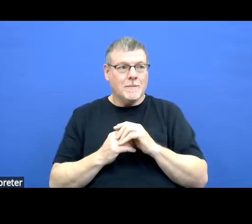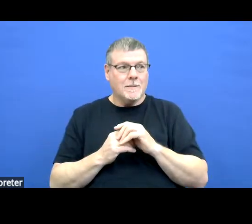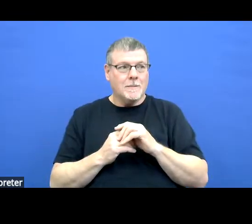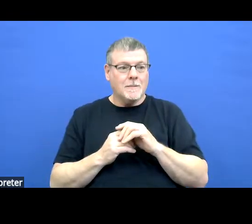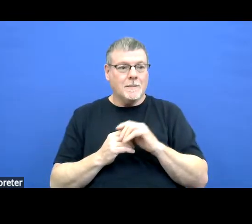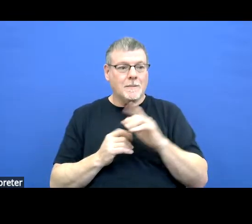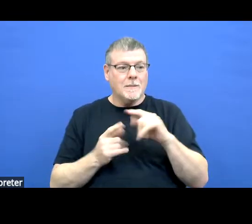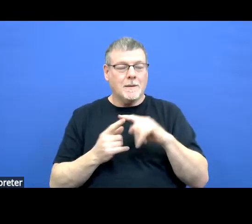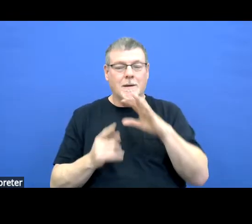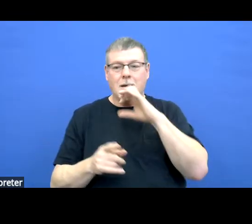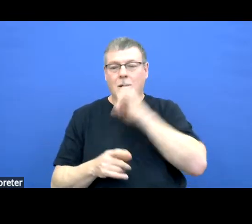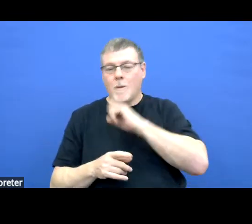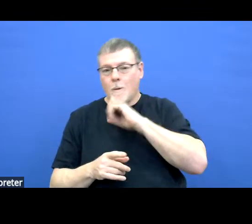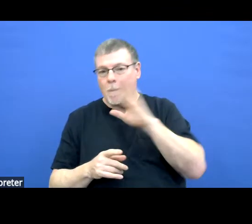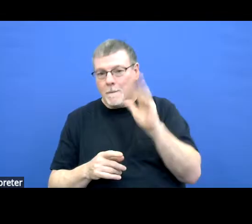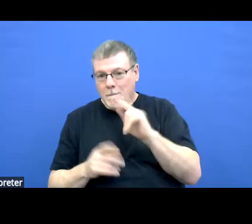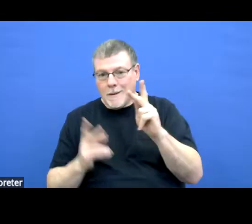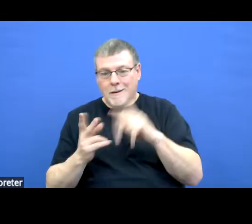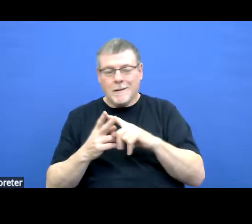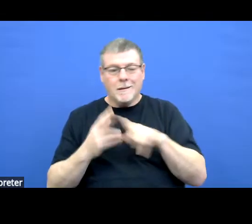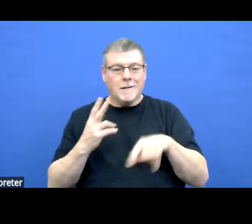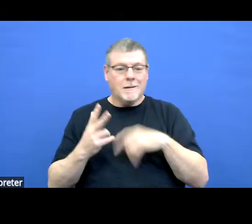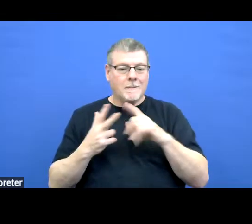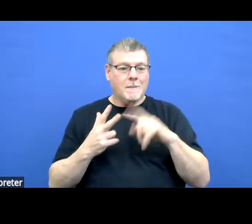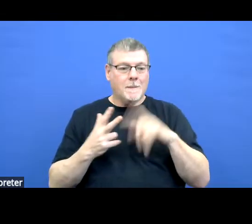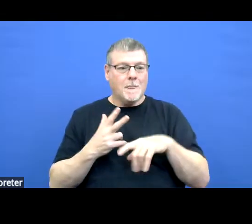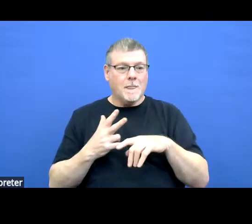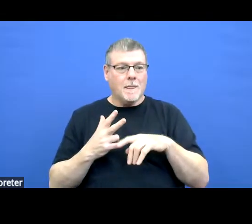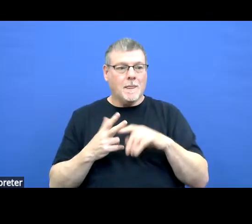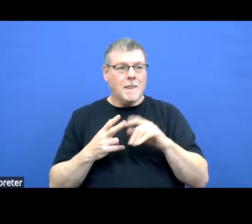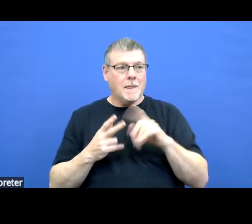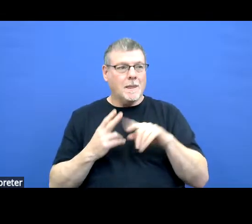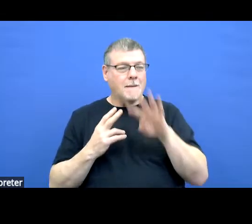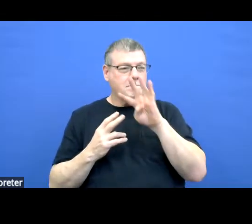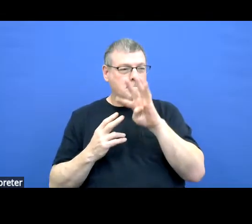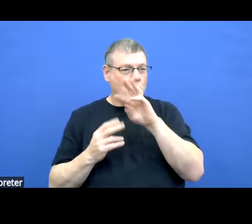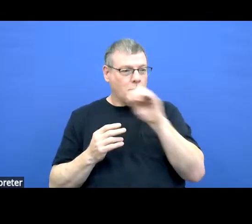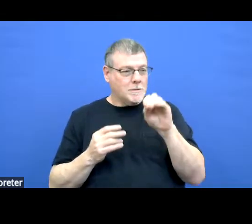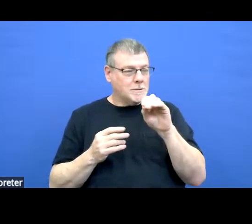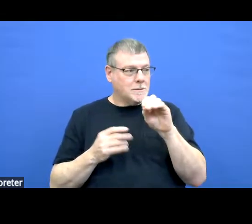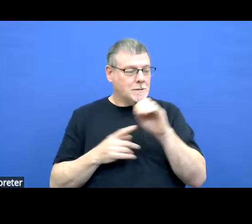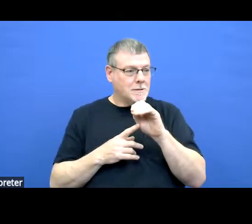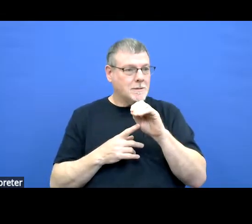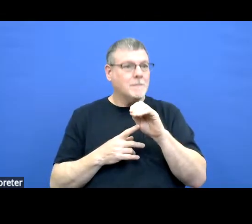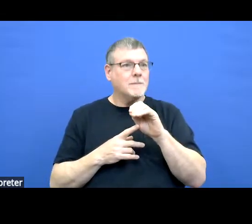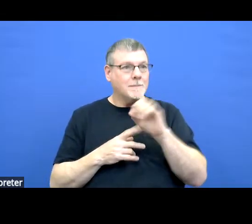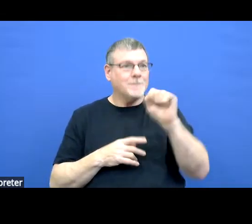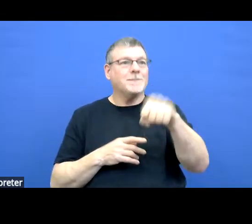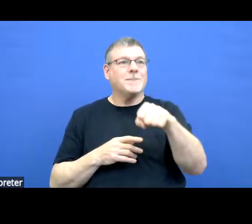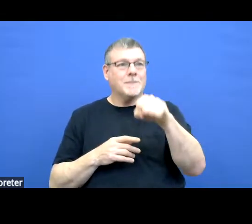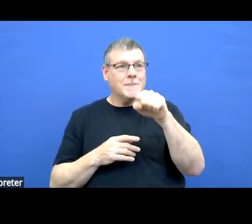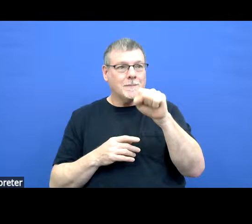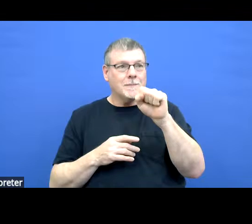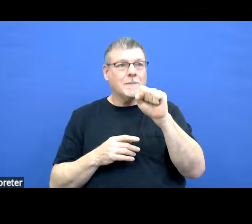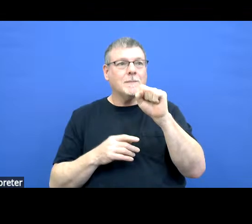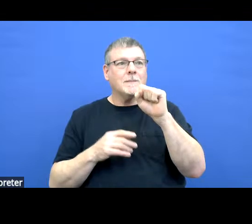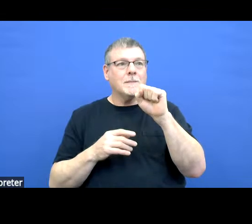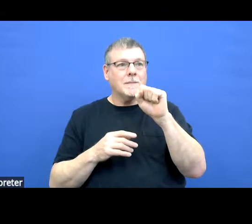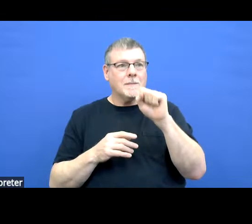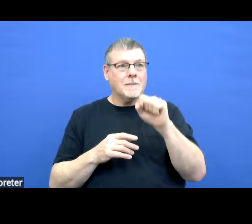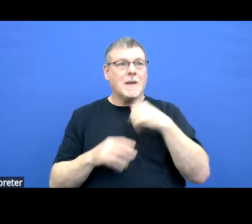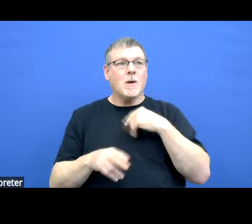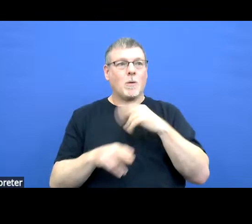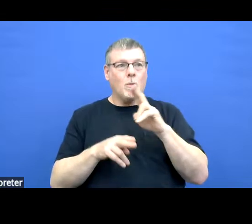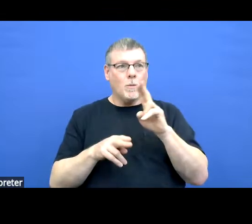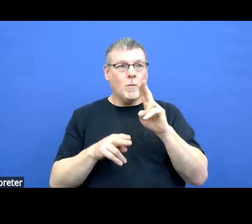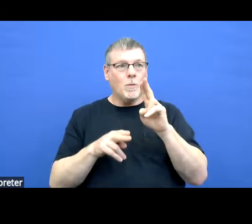an old bank. I think that was 3460. Yeah, Marine Midland was there. And then So we utilize